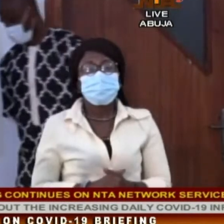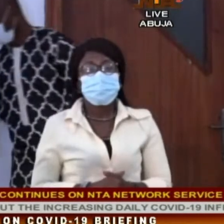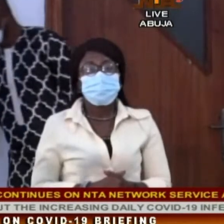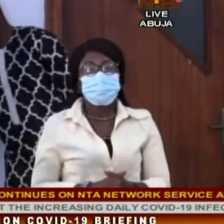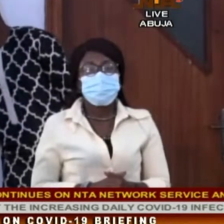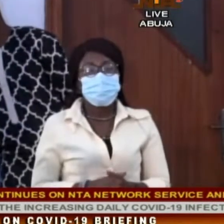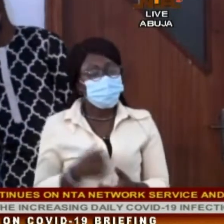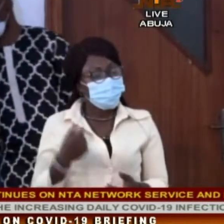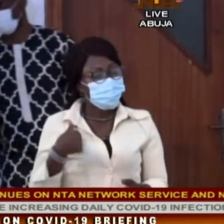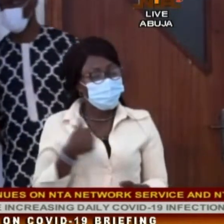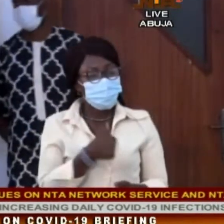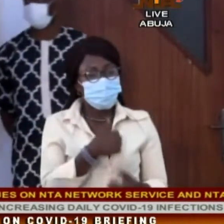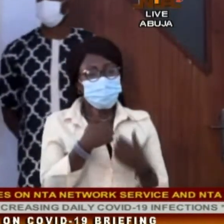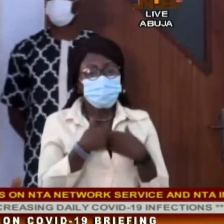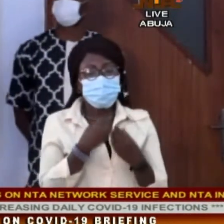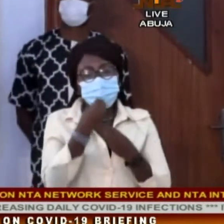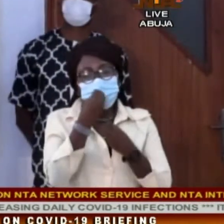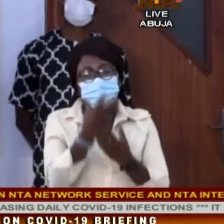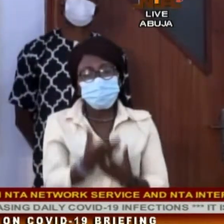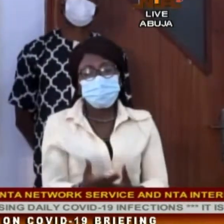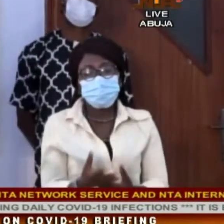Chairman PTF,